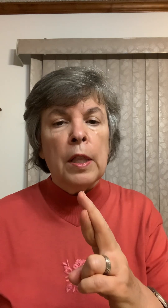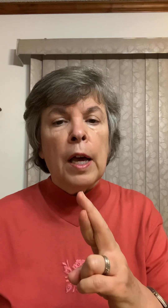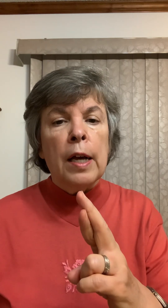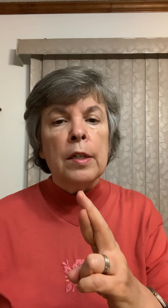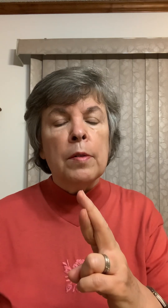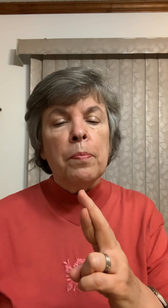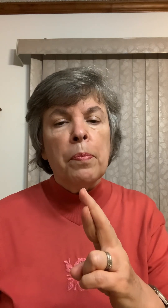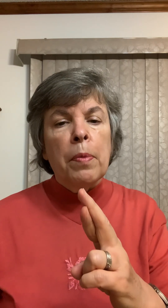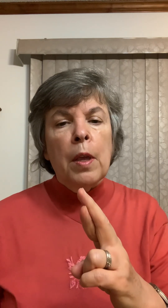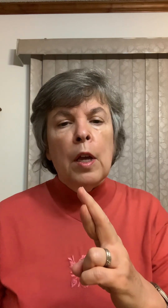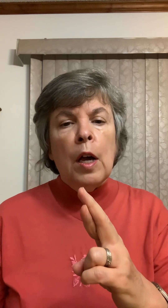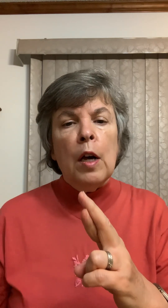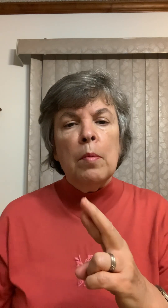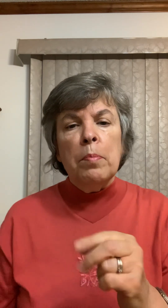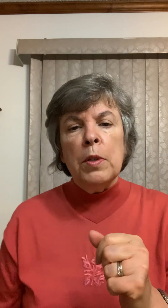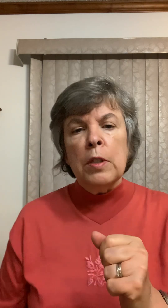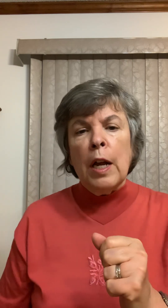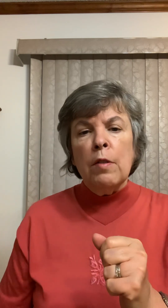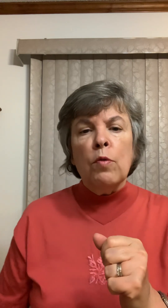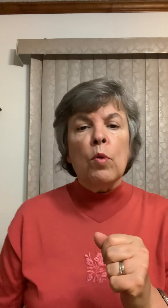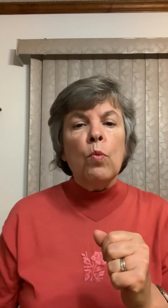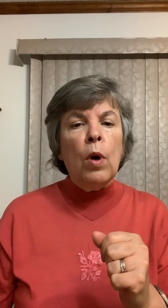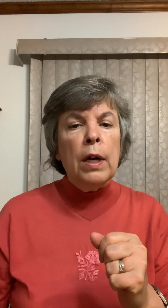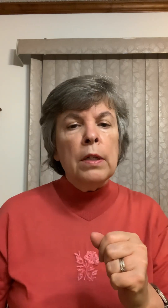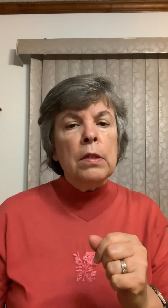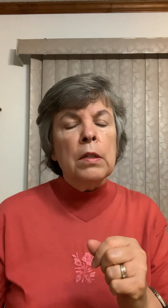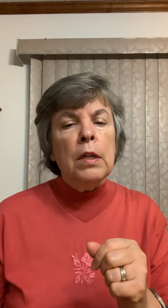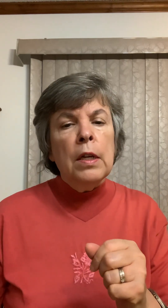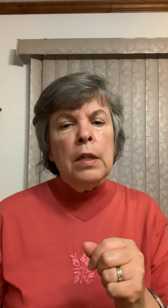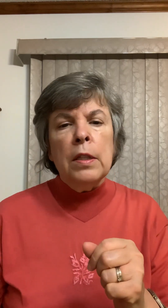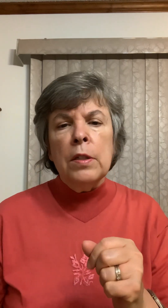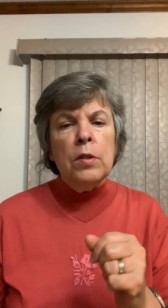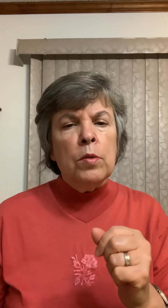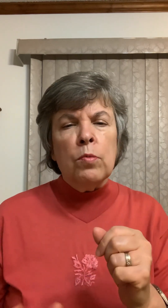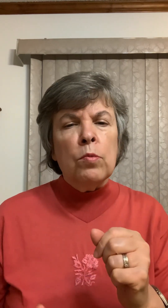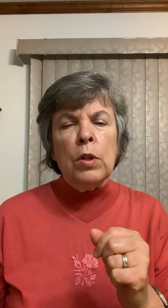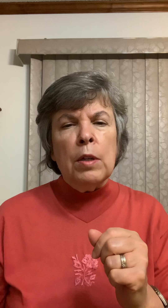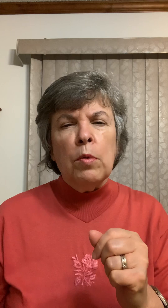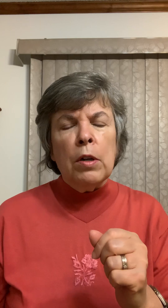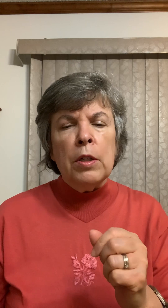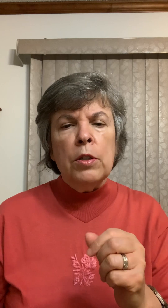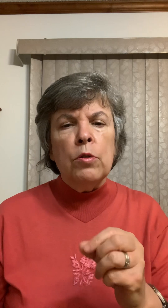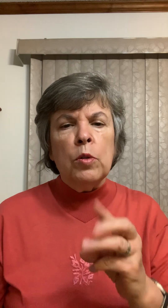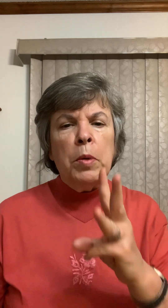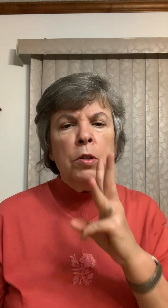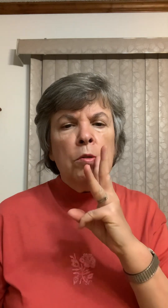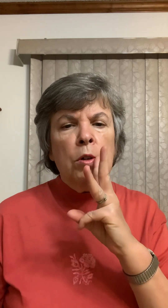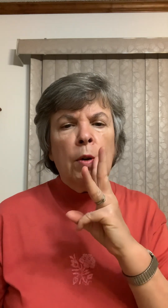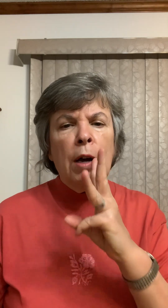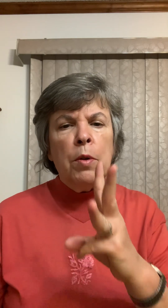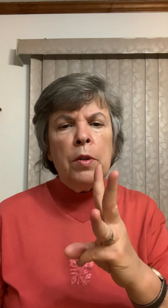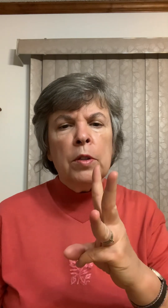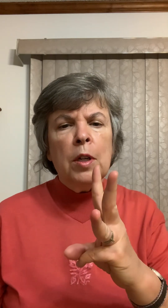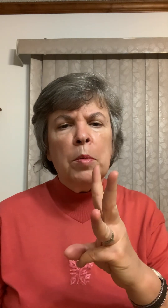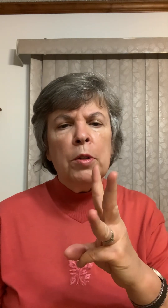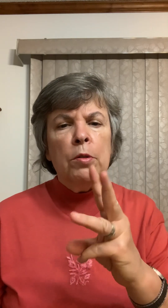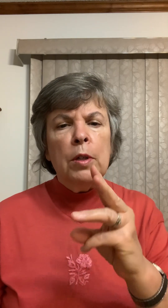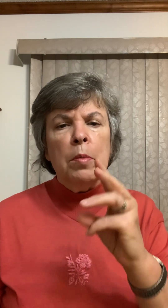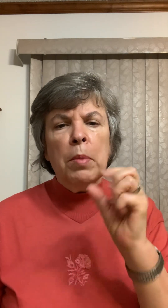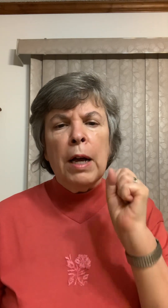that. The sign for was, and this is really rarely used, but you go out with a W and back with